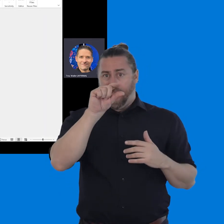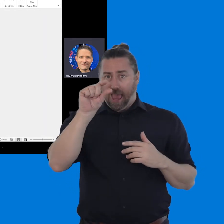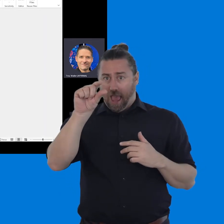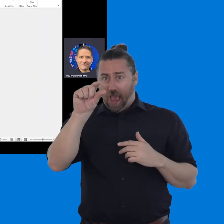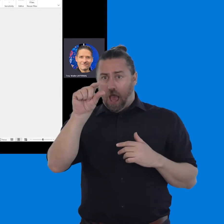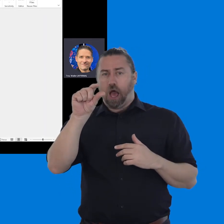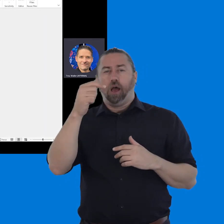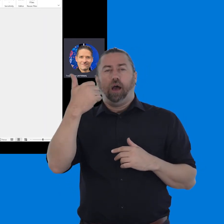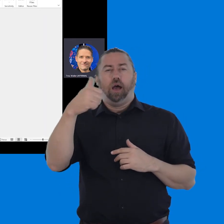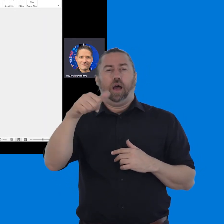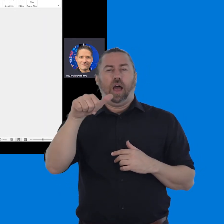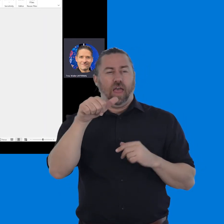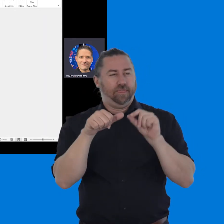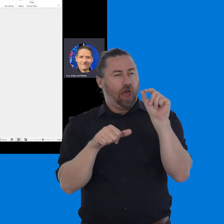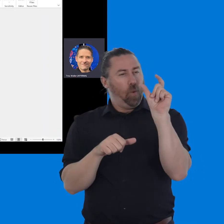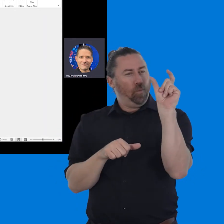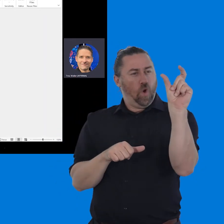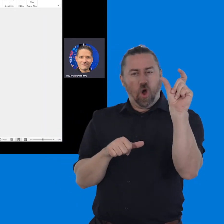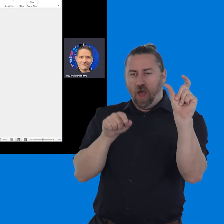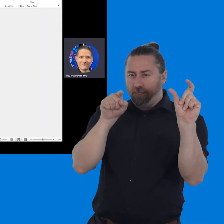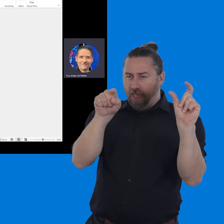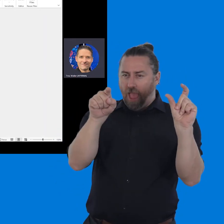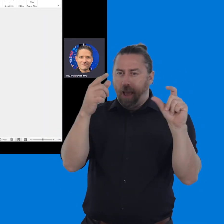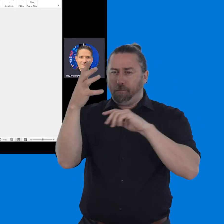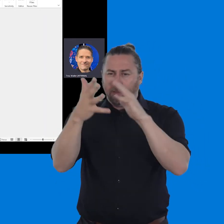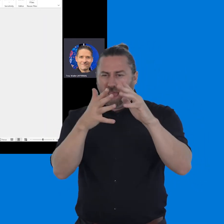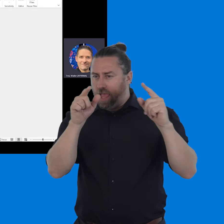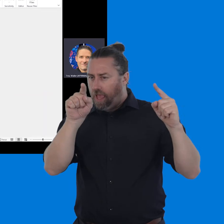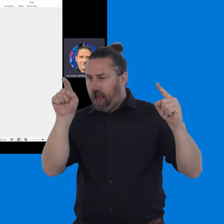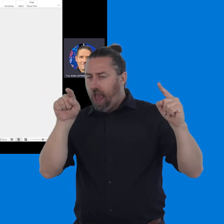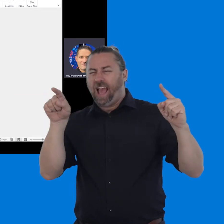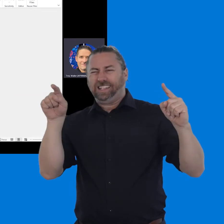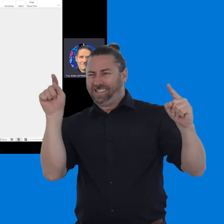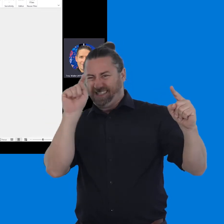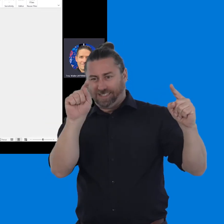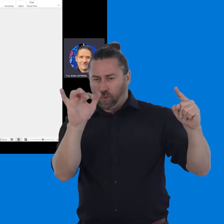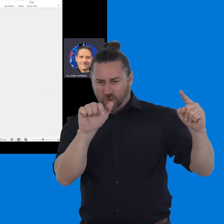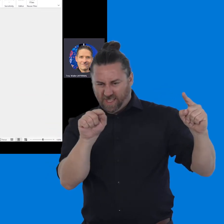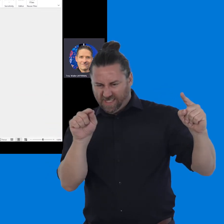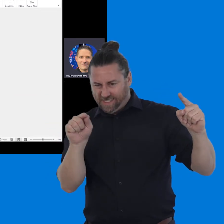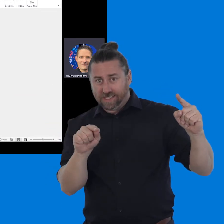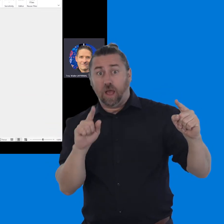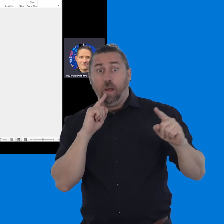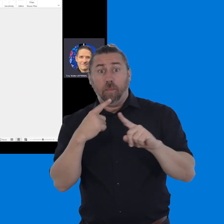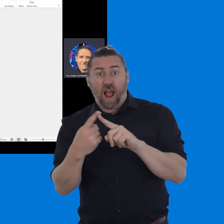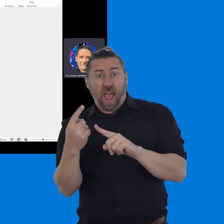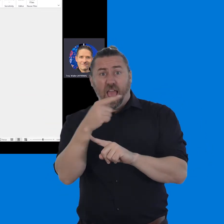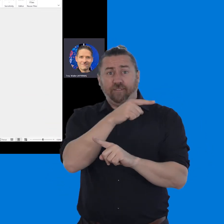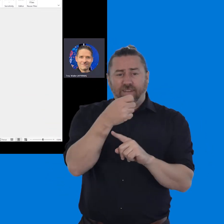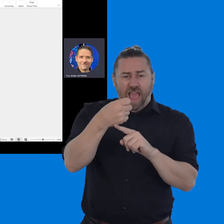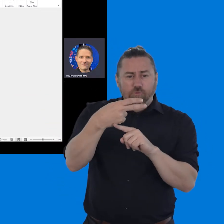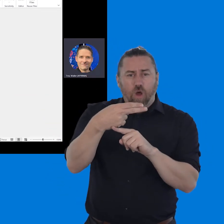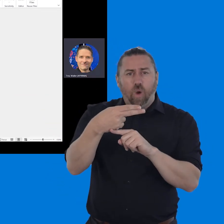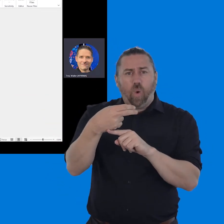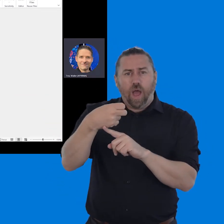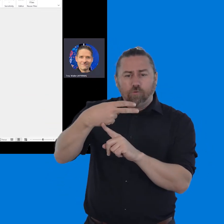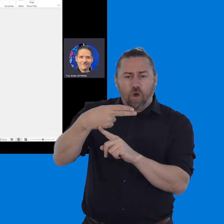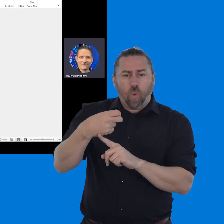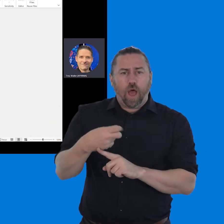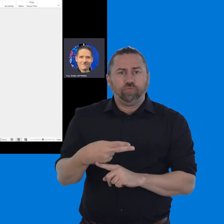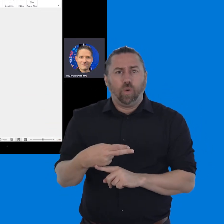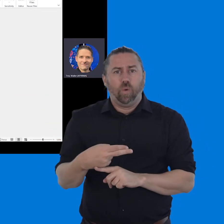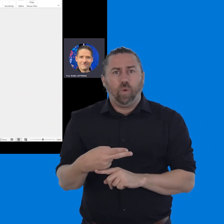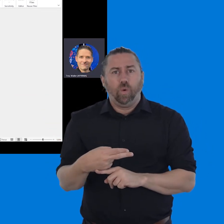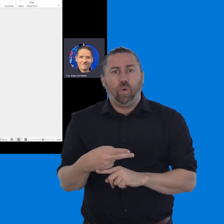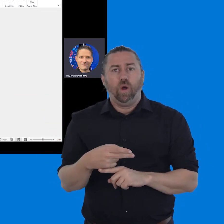to differentiate the actual word that I'm looking for. But when I come over here, you can see these little arrows over here. When I click on it,